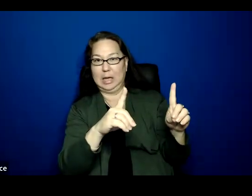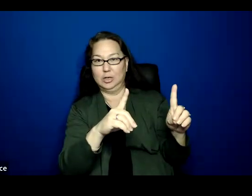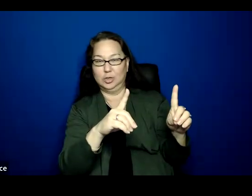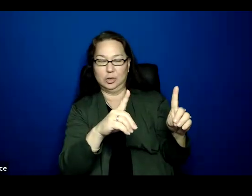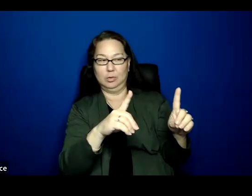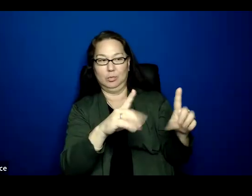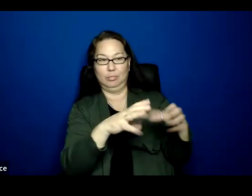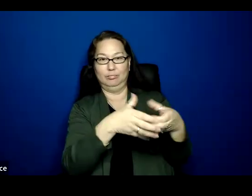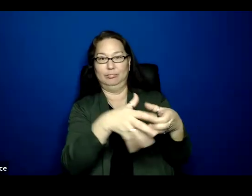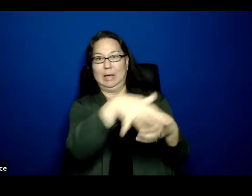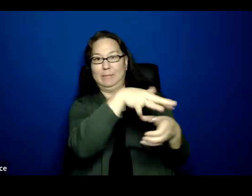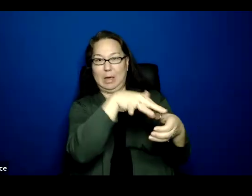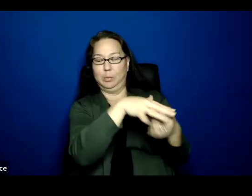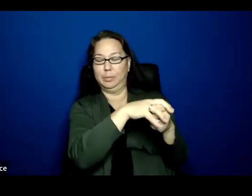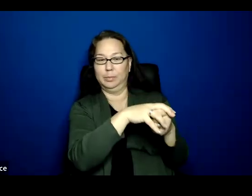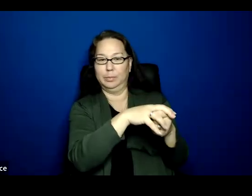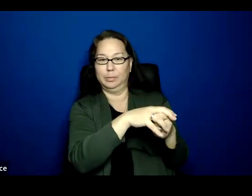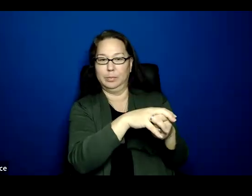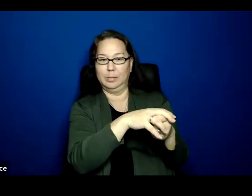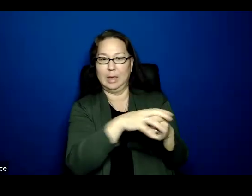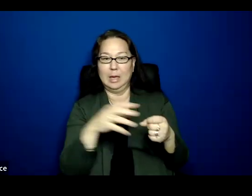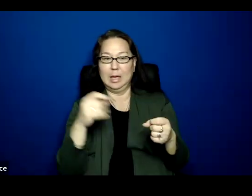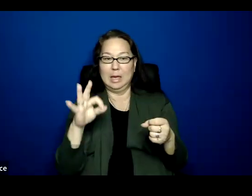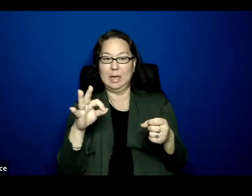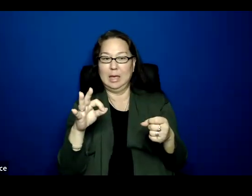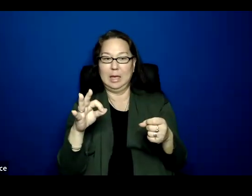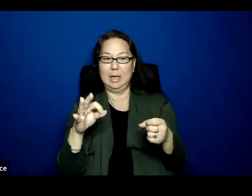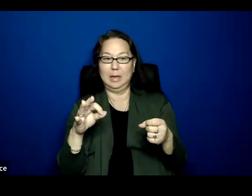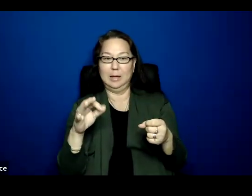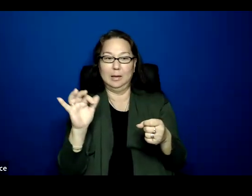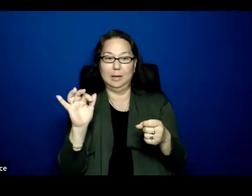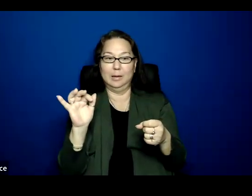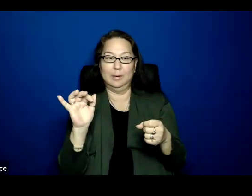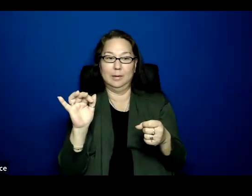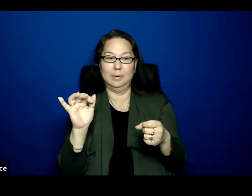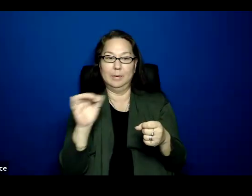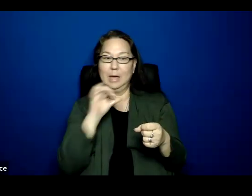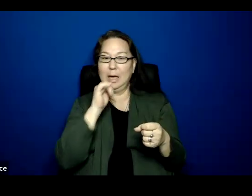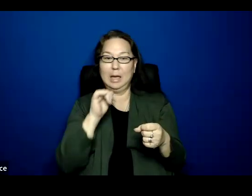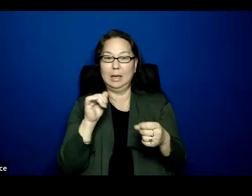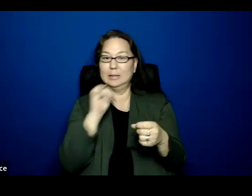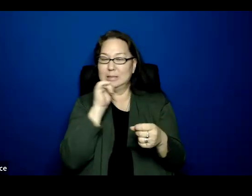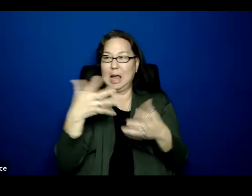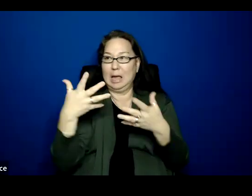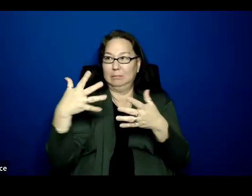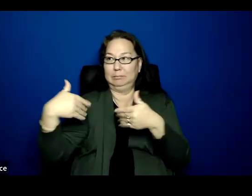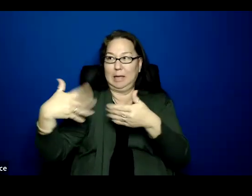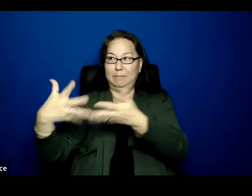when a rollout has not been completed for those upper grades? I'm just trying to understand that a little bit.